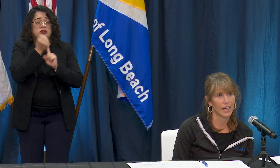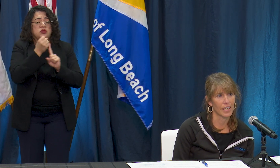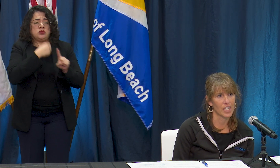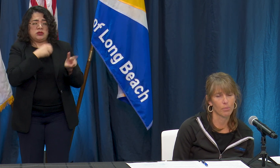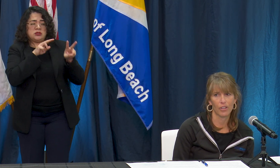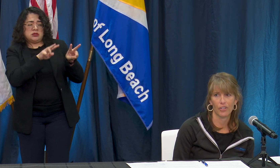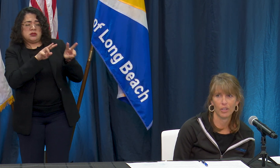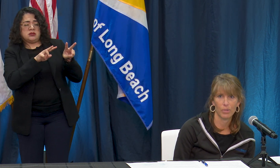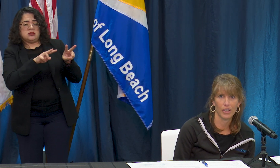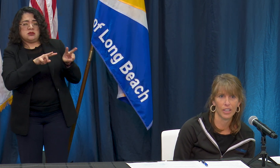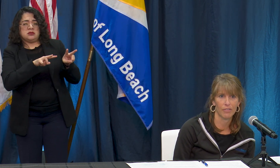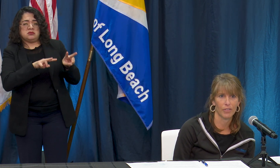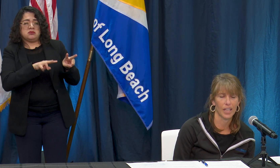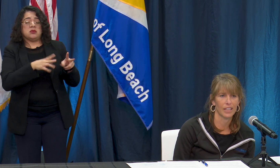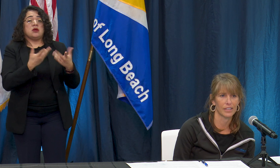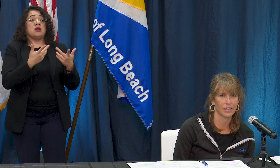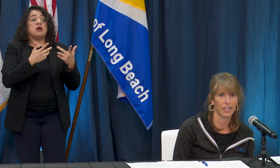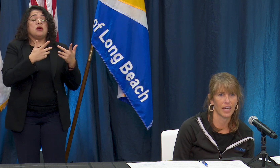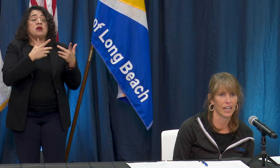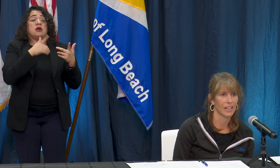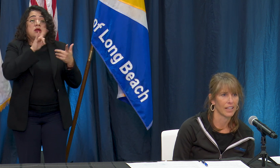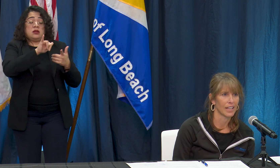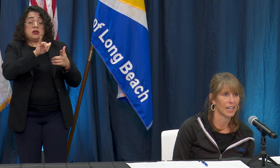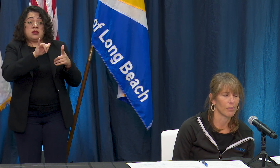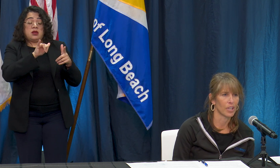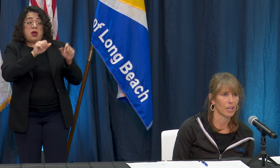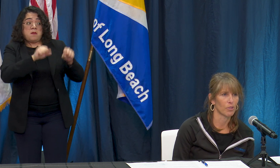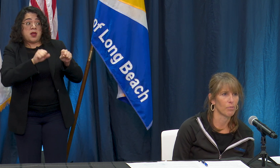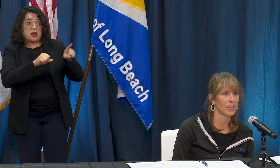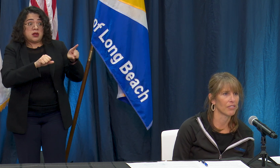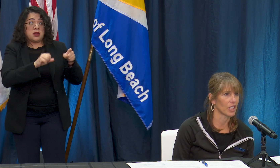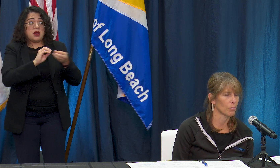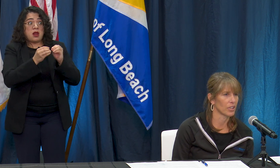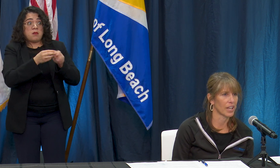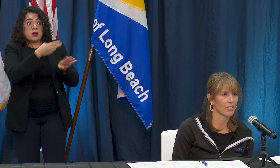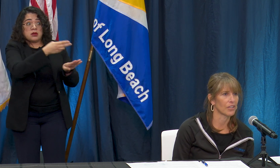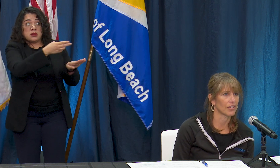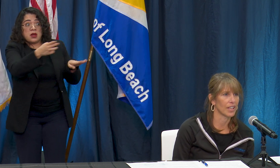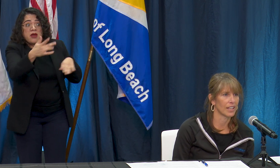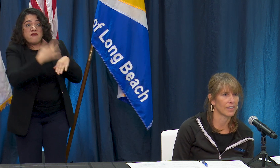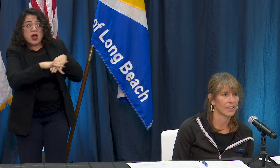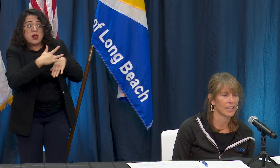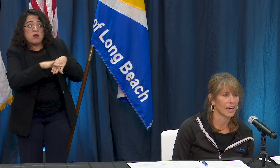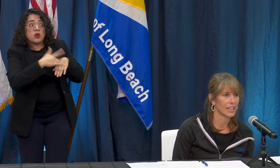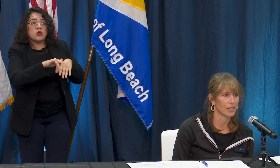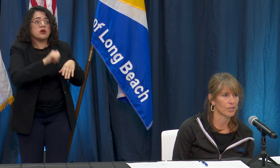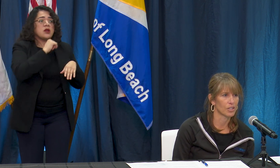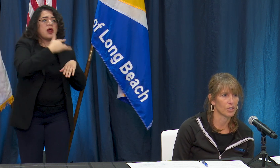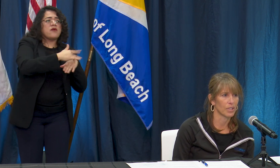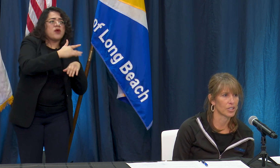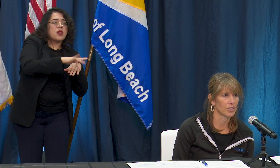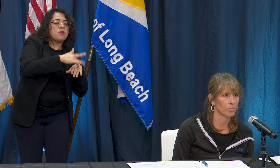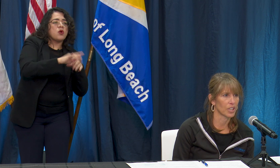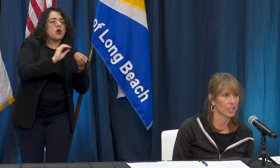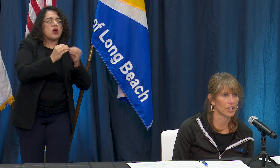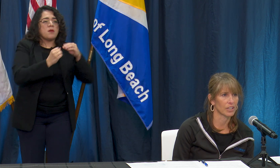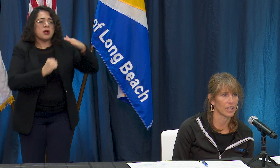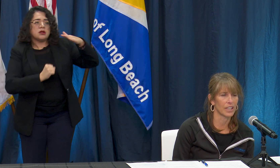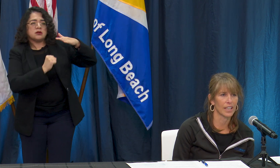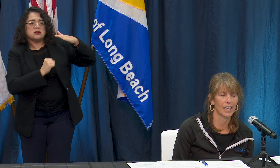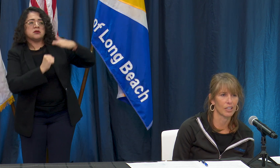monitoring hospitals and the ability, looking at the number of beds available and others. And in those situations,